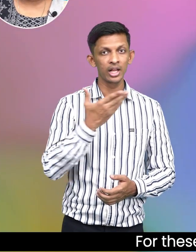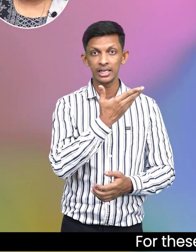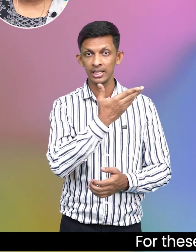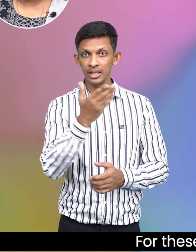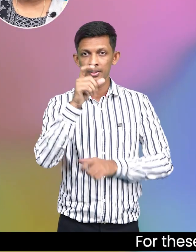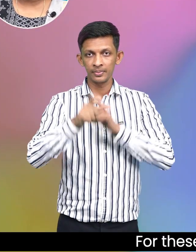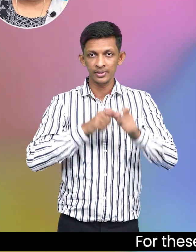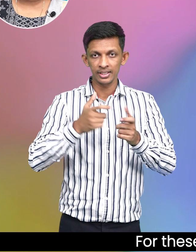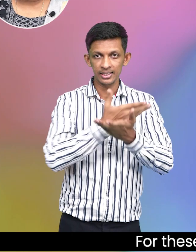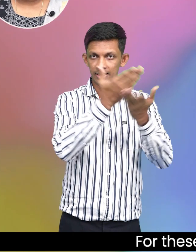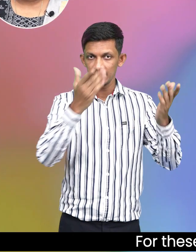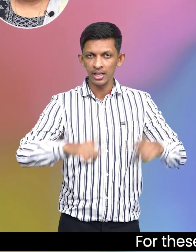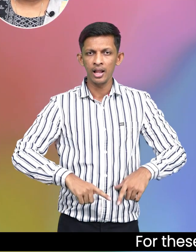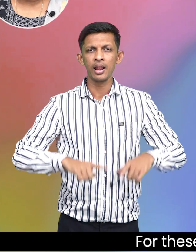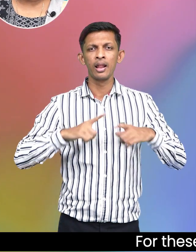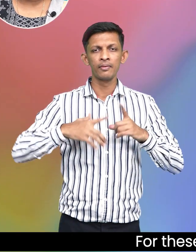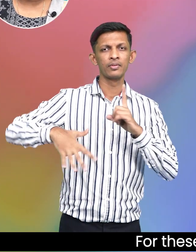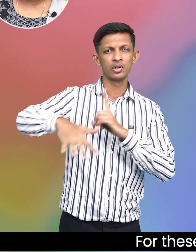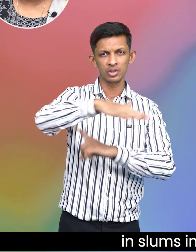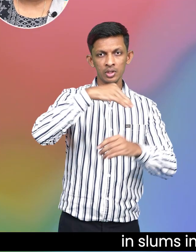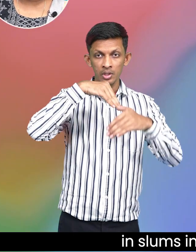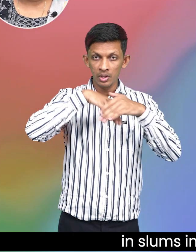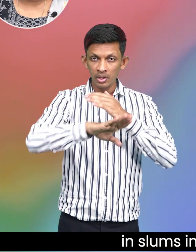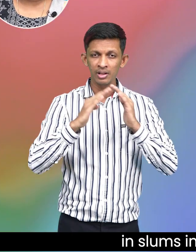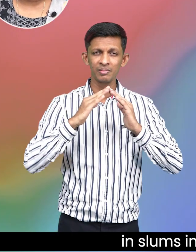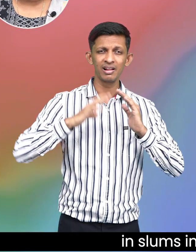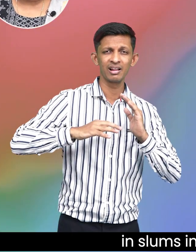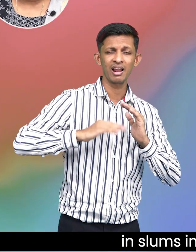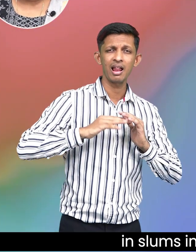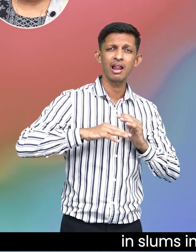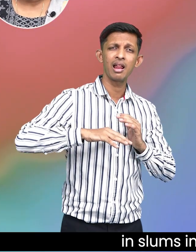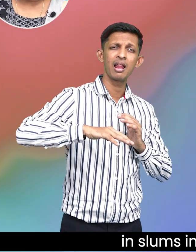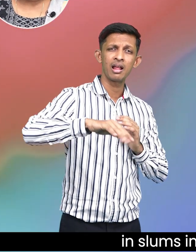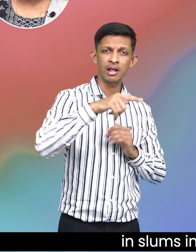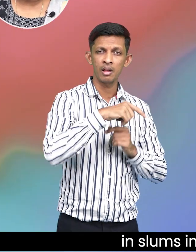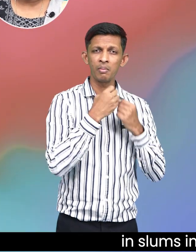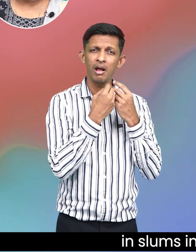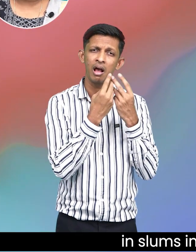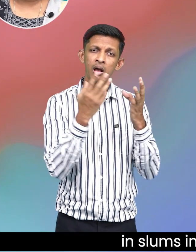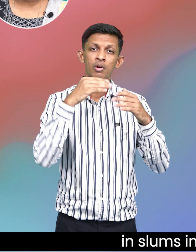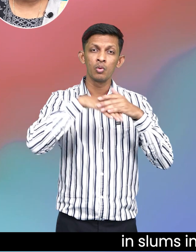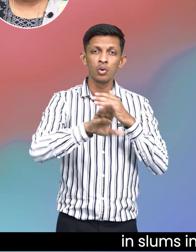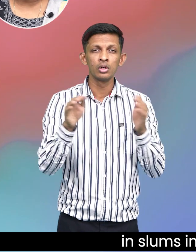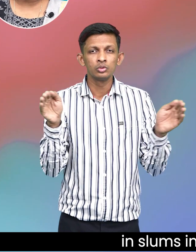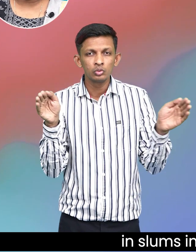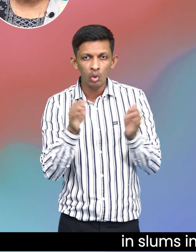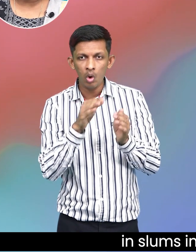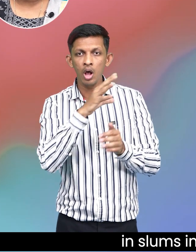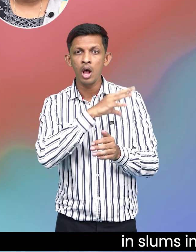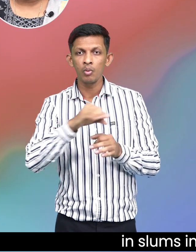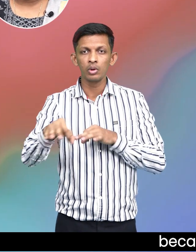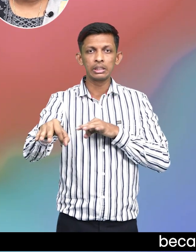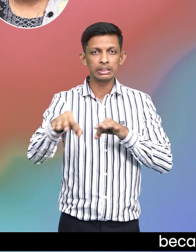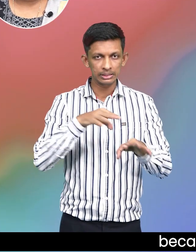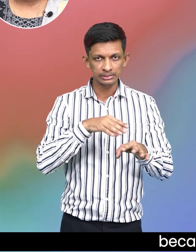For these people, living conditions in slums, in towns and cities are